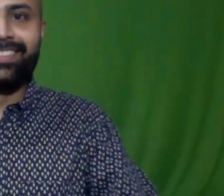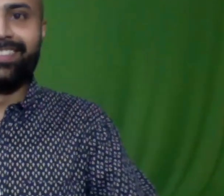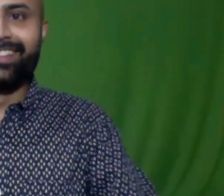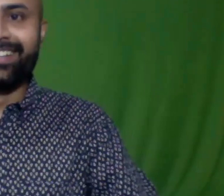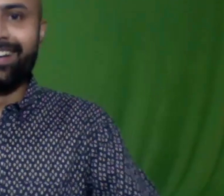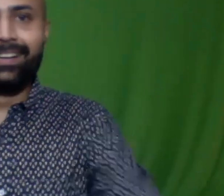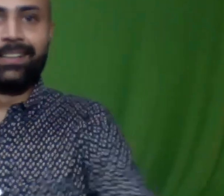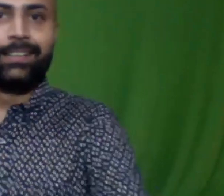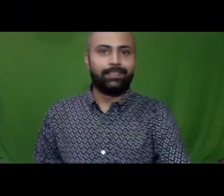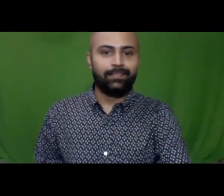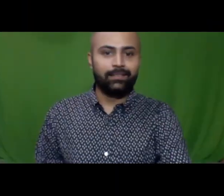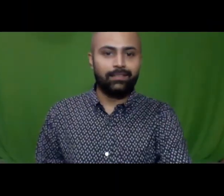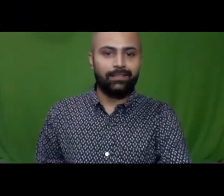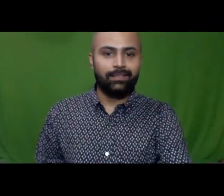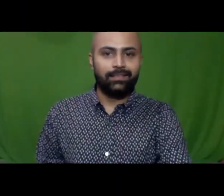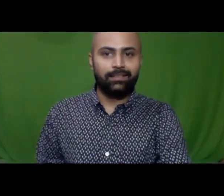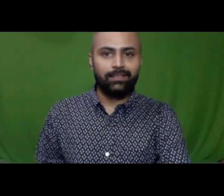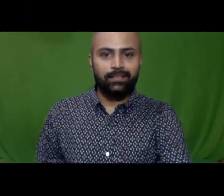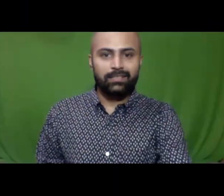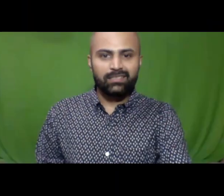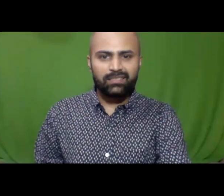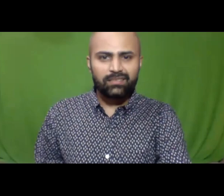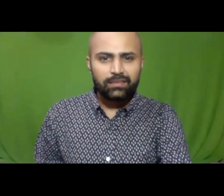handing over to her.